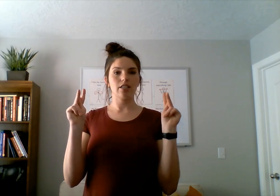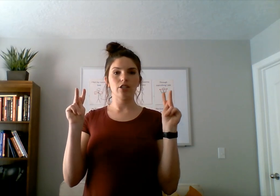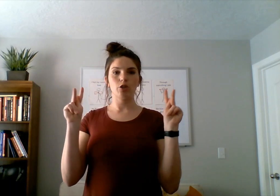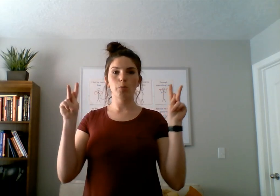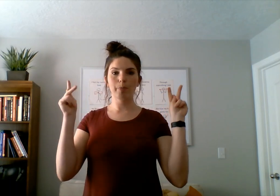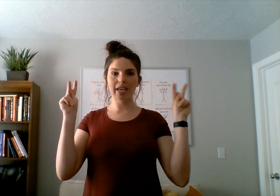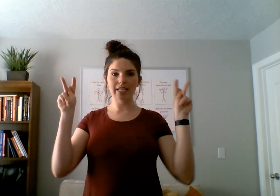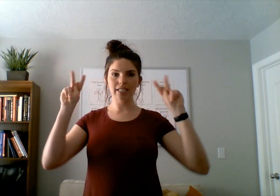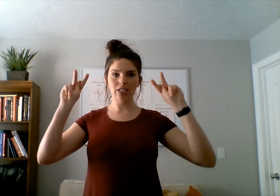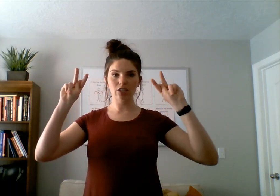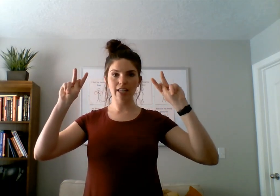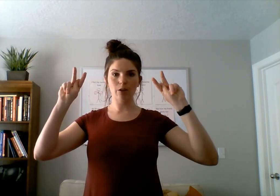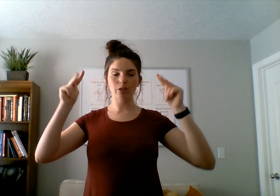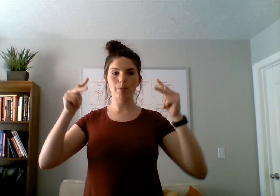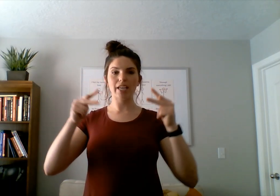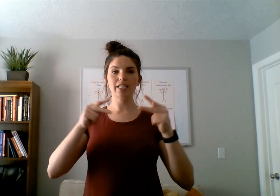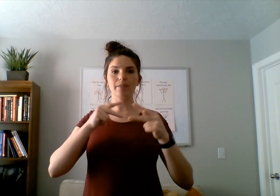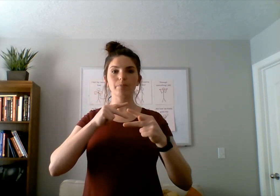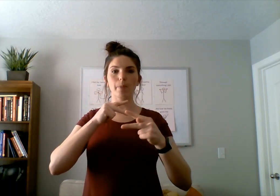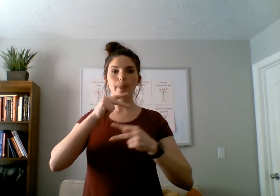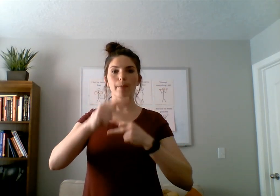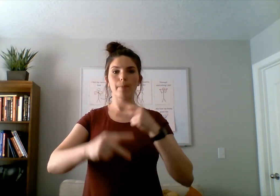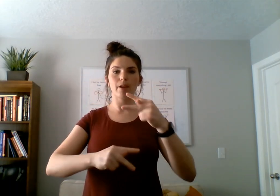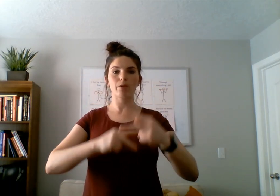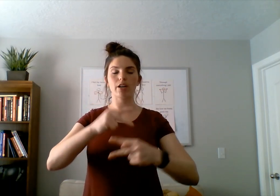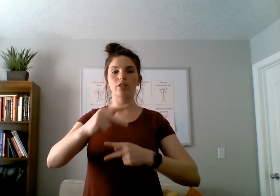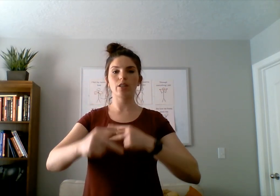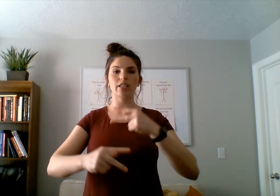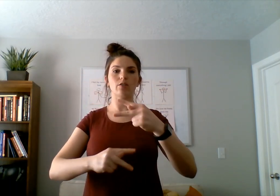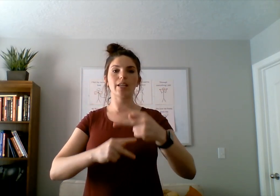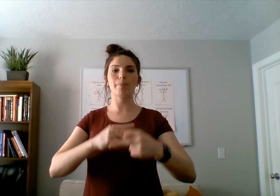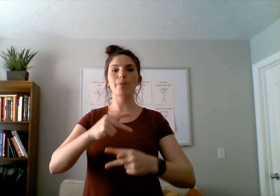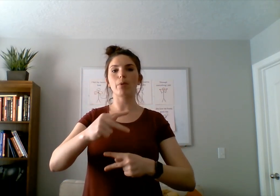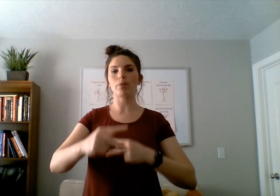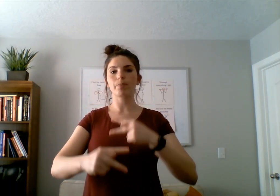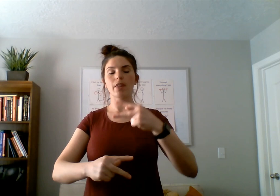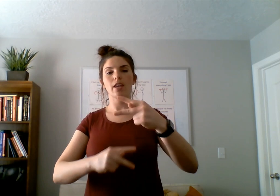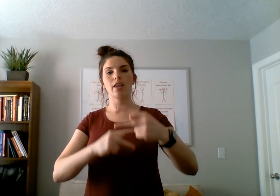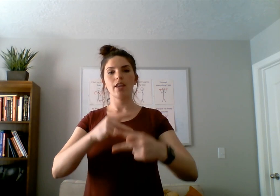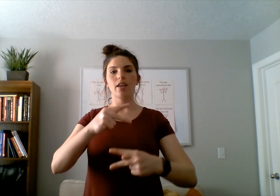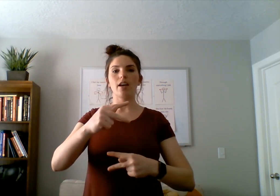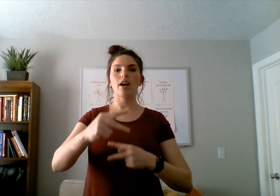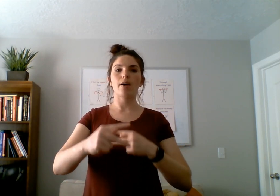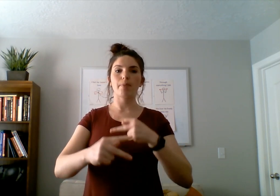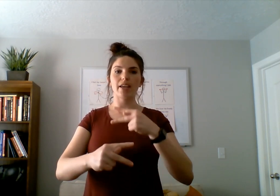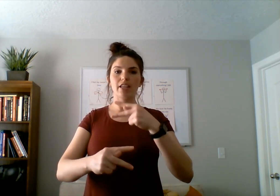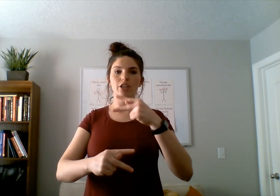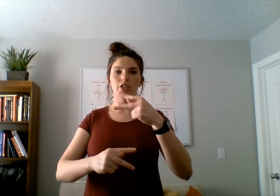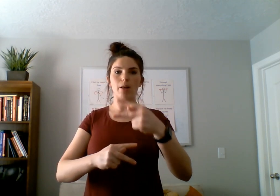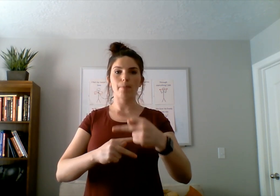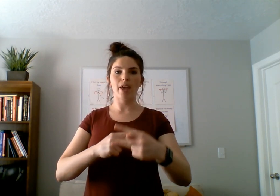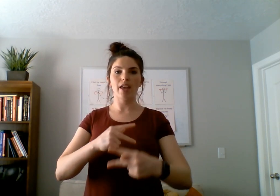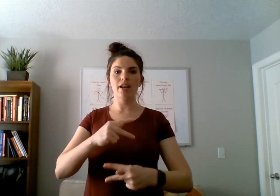two Ps. These are sign language Ps. And we're going to do this. So it's like people. So this shall men